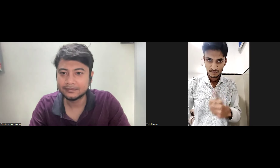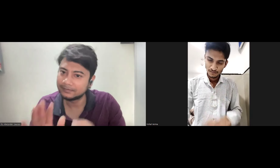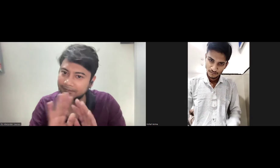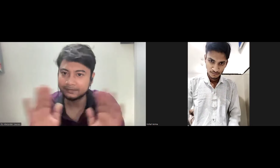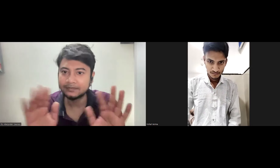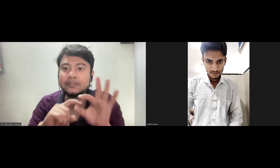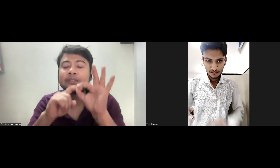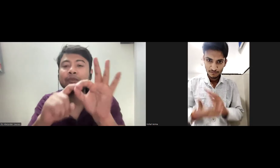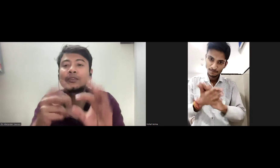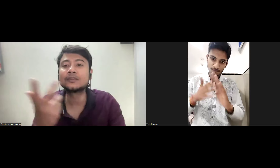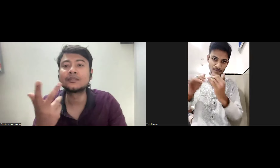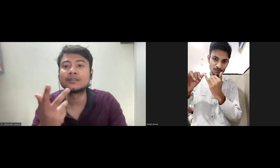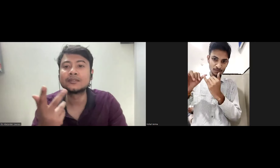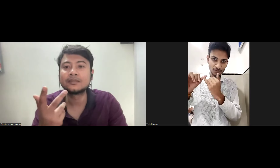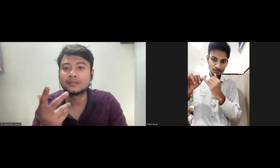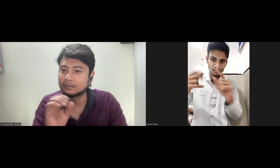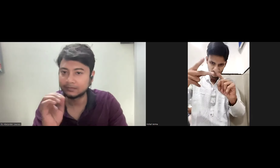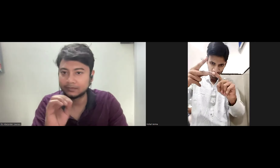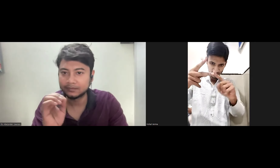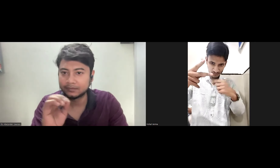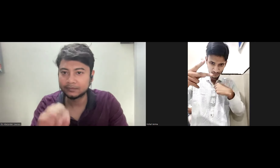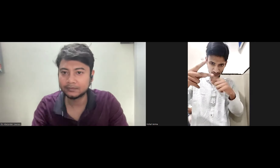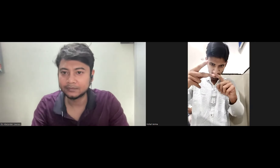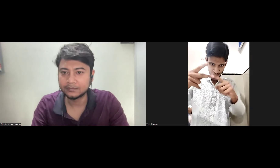What is the question? Any question?